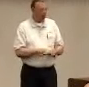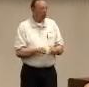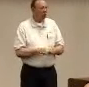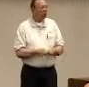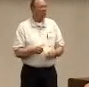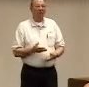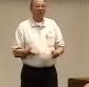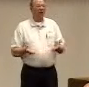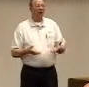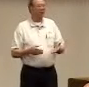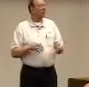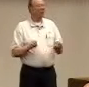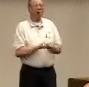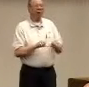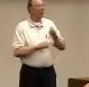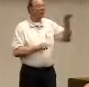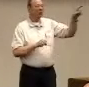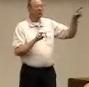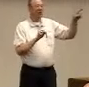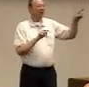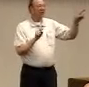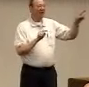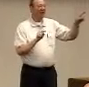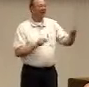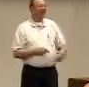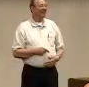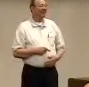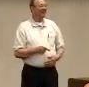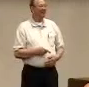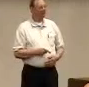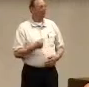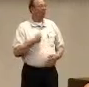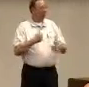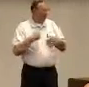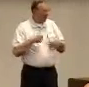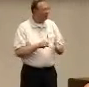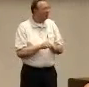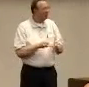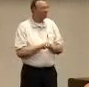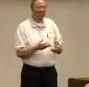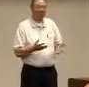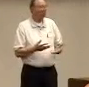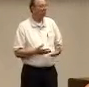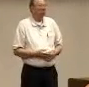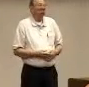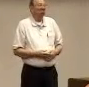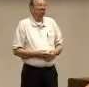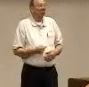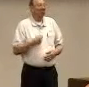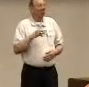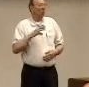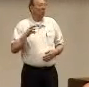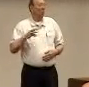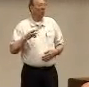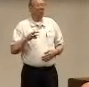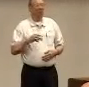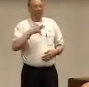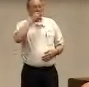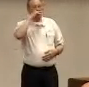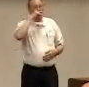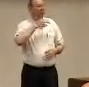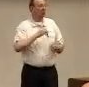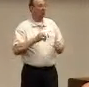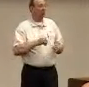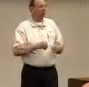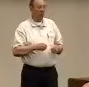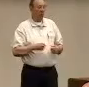wearing shoes everywhere he goes, because nobody wears shoes in New Zealand. And it's not because we don't have shoes. We do. We are a westernized society, just kids